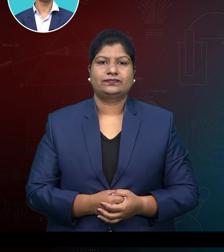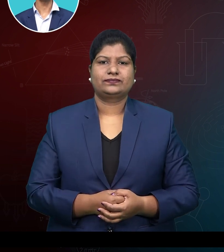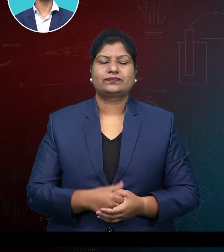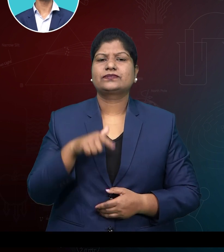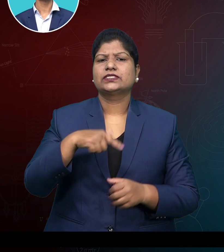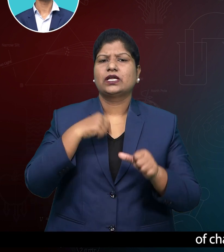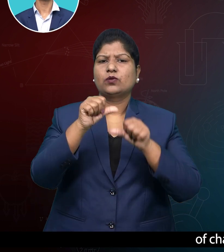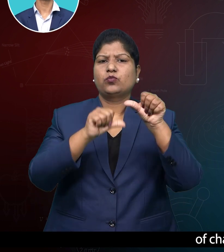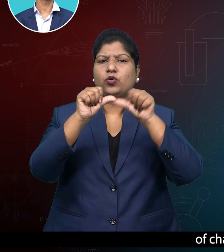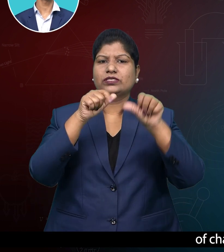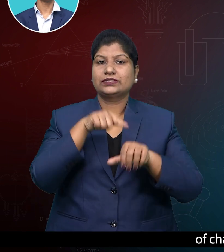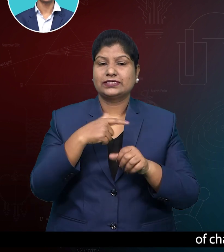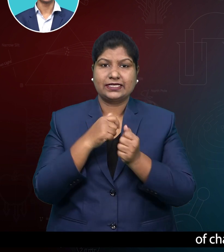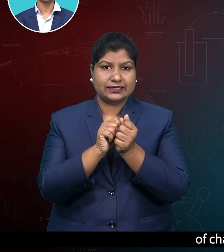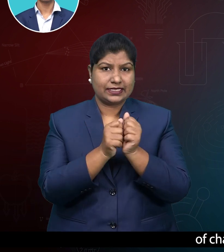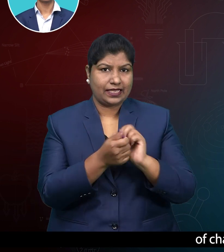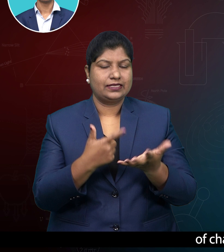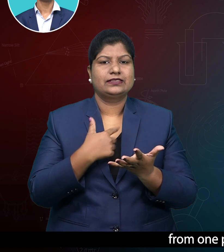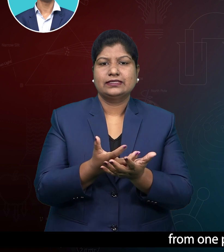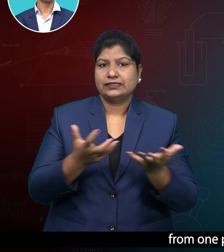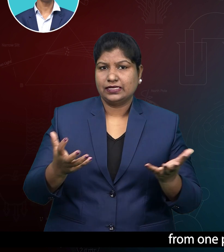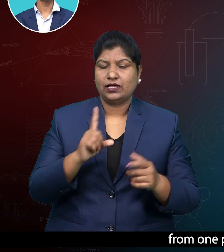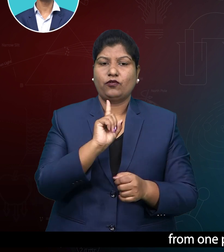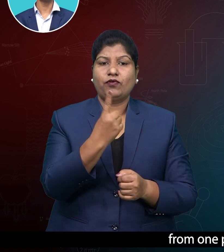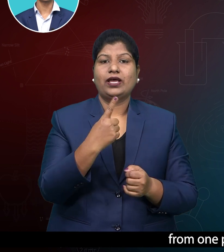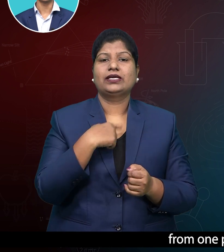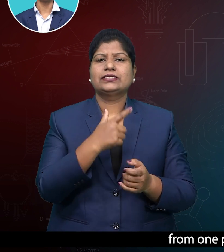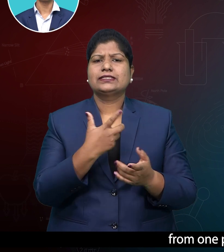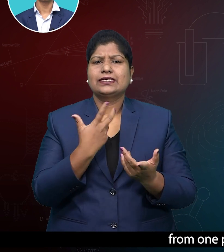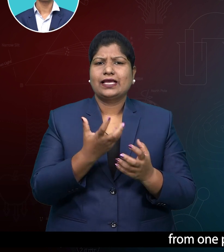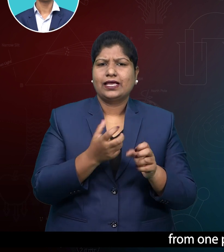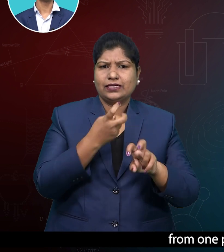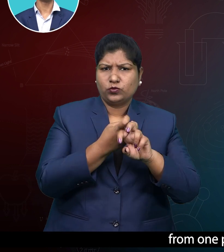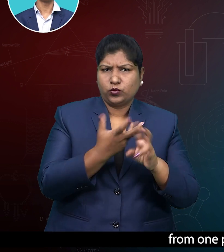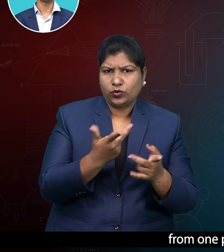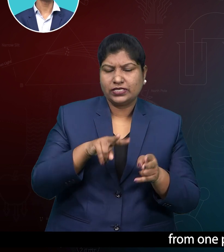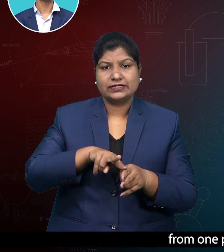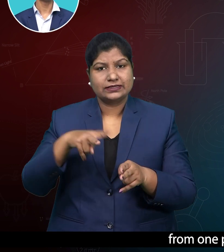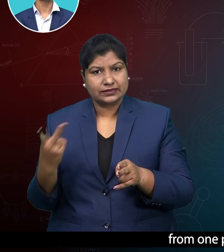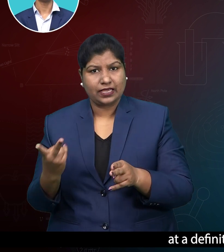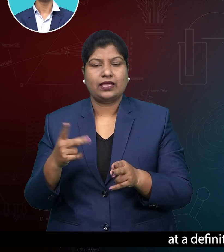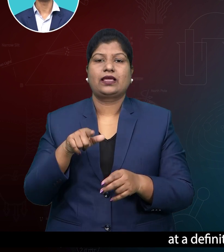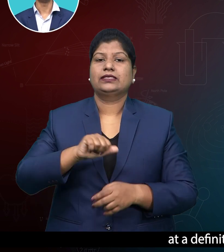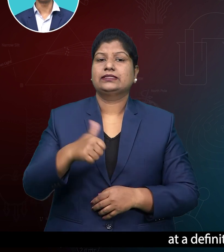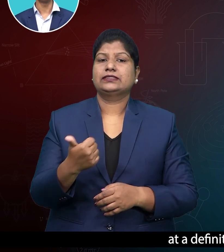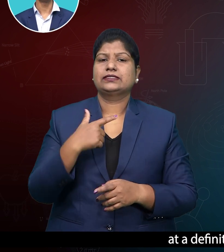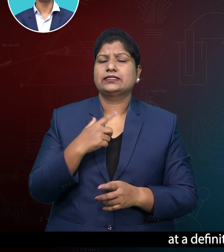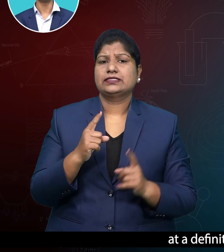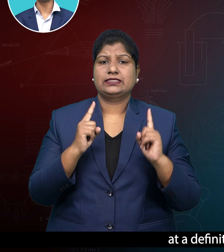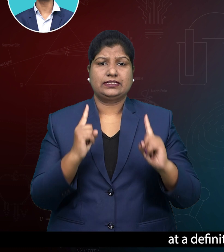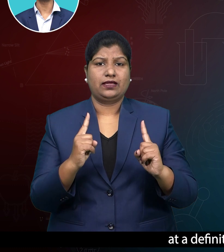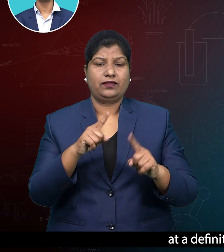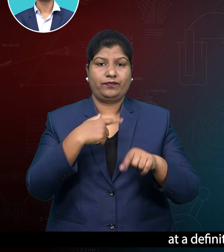The process of changing a substance from one physical state to another at a